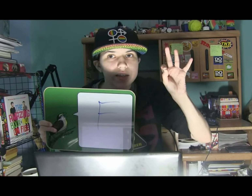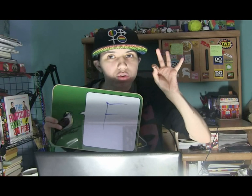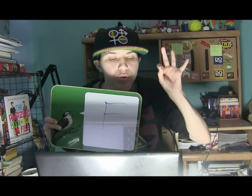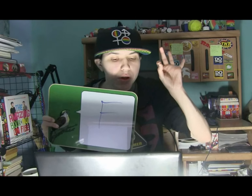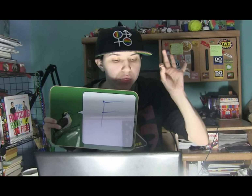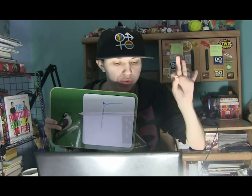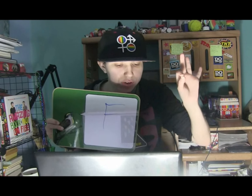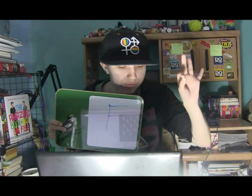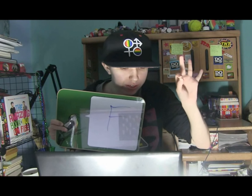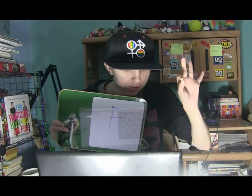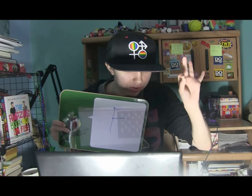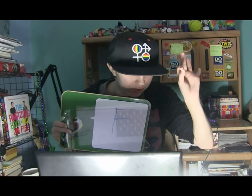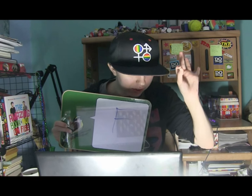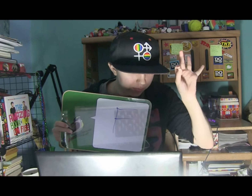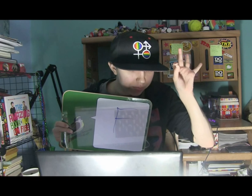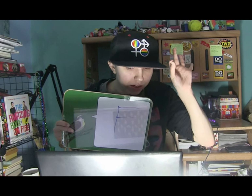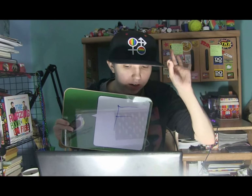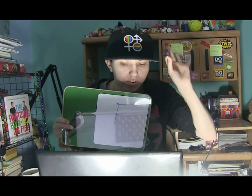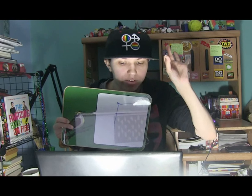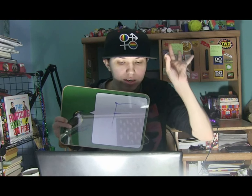your three fingers are up.